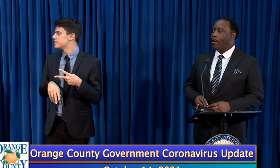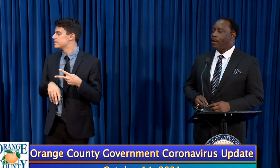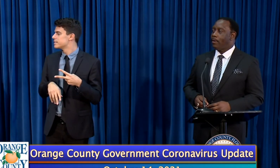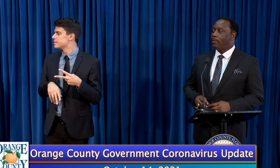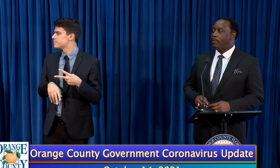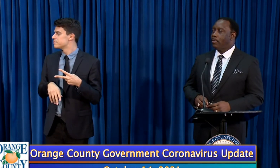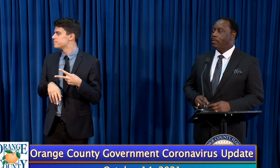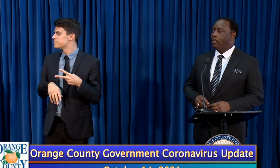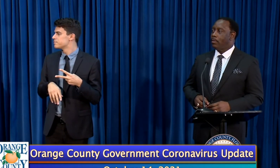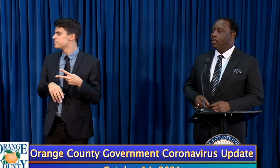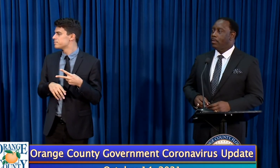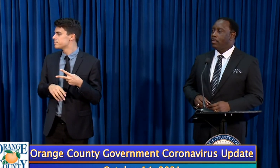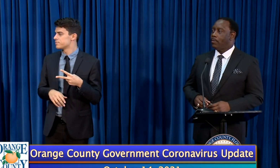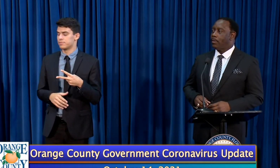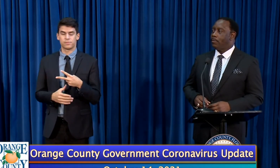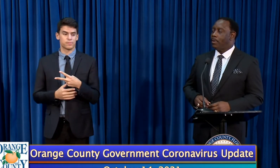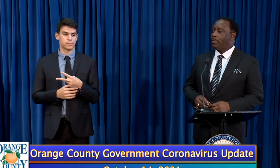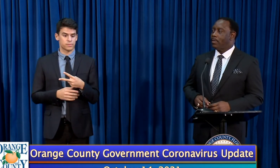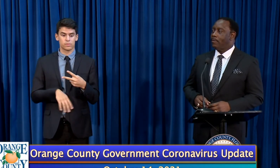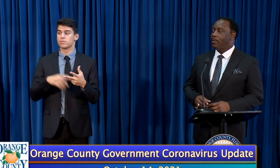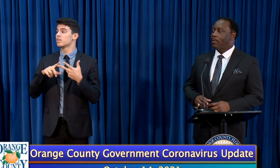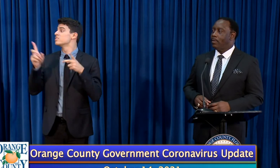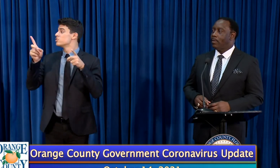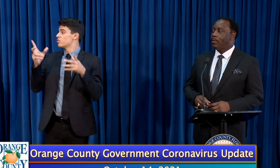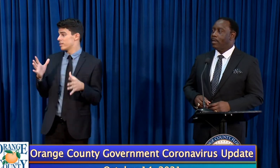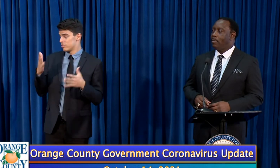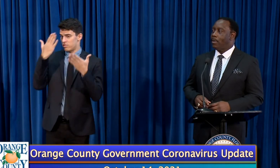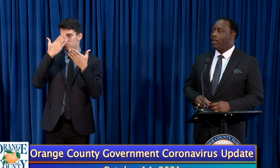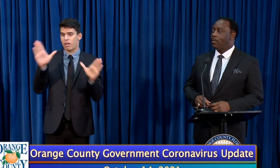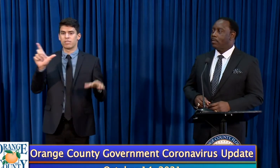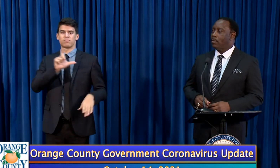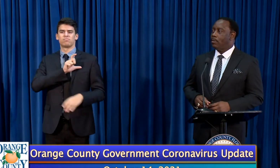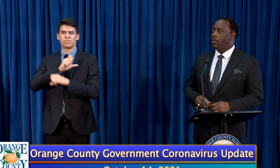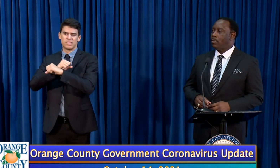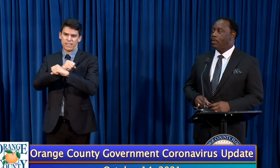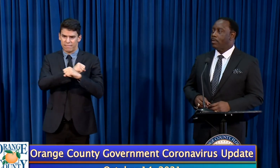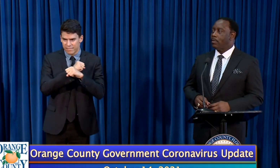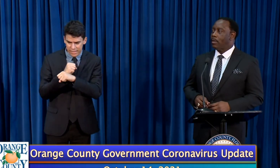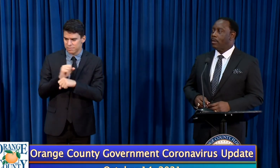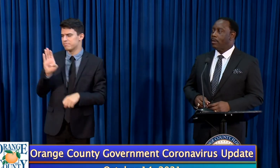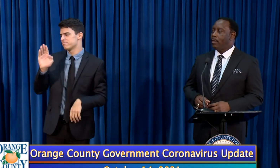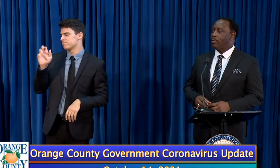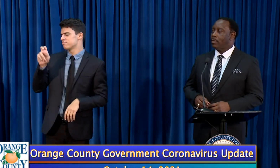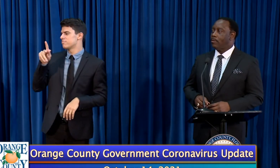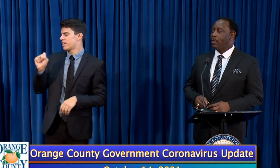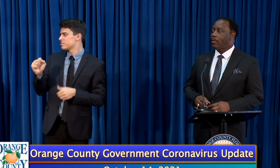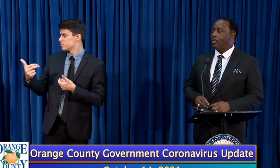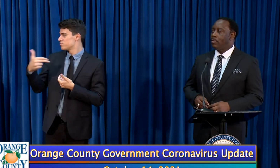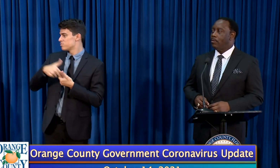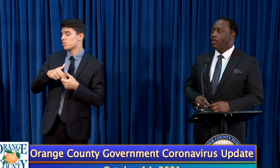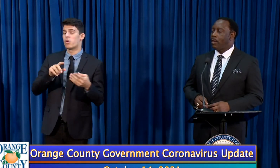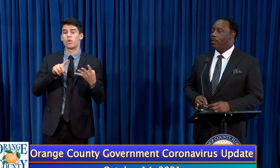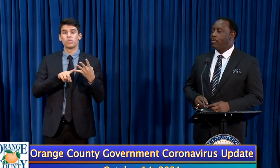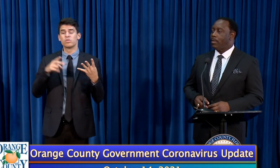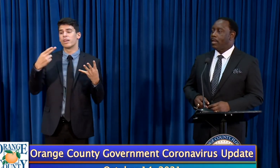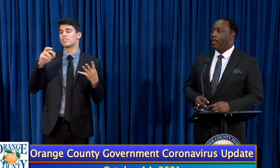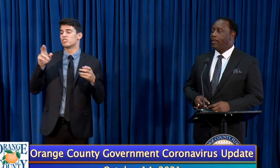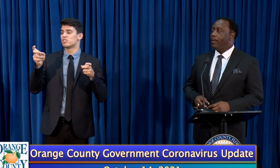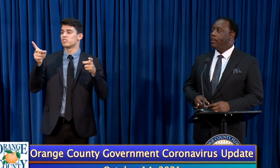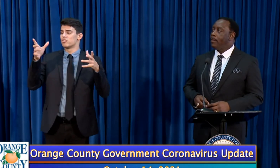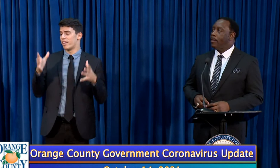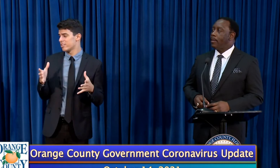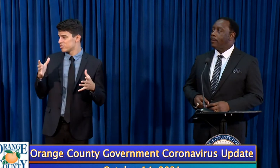have our Director of Public Safety, Danny Banks, who's joined us, our HR Director, Ricardo